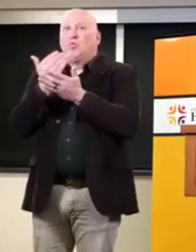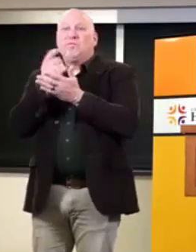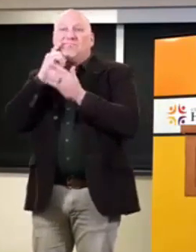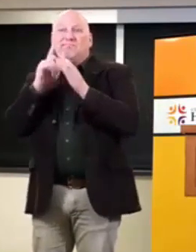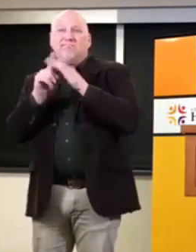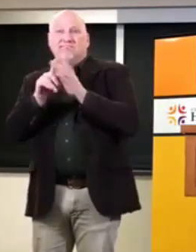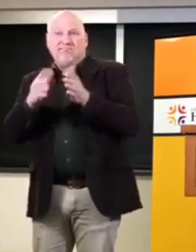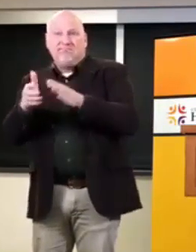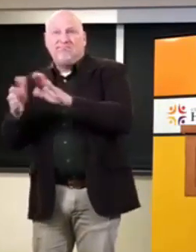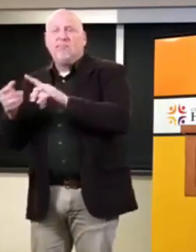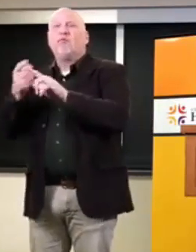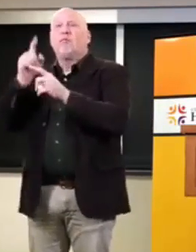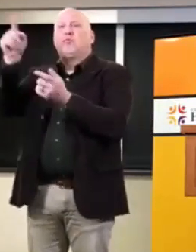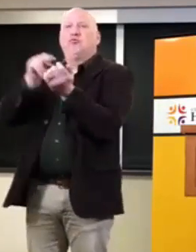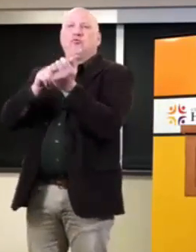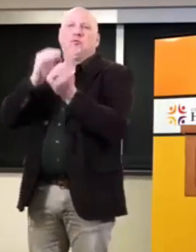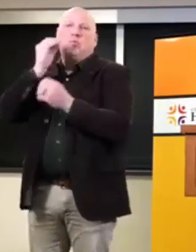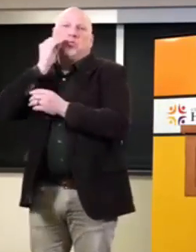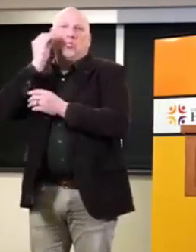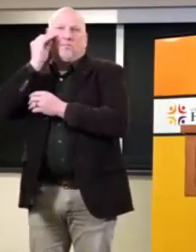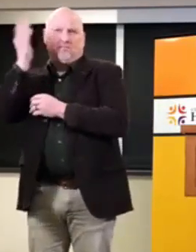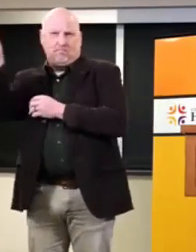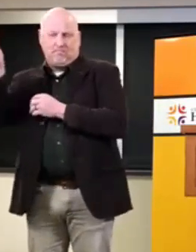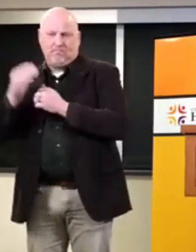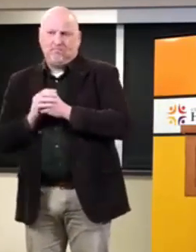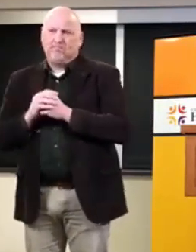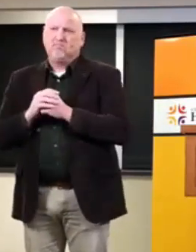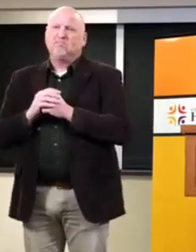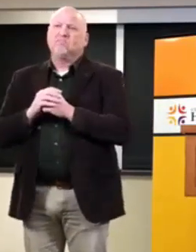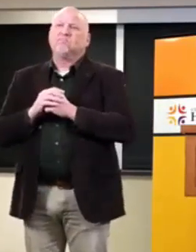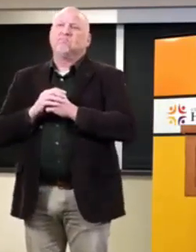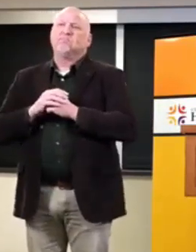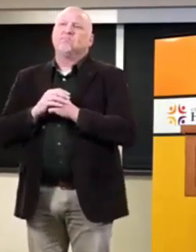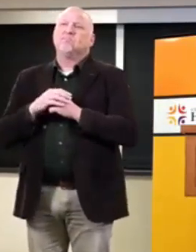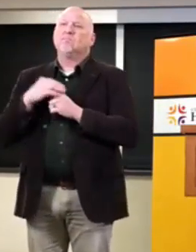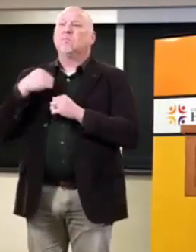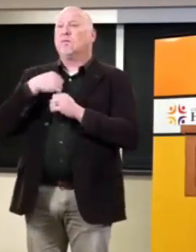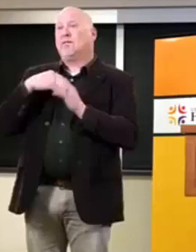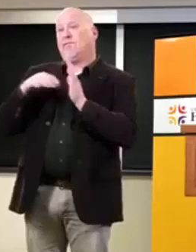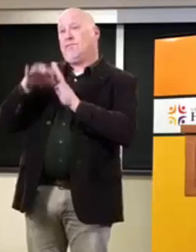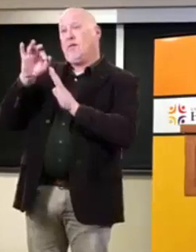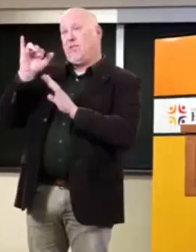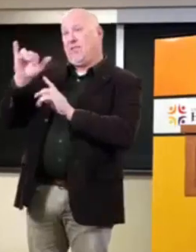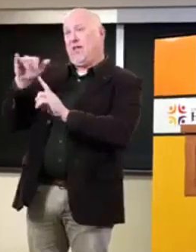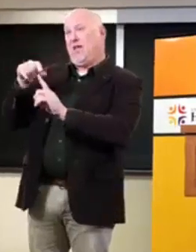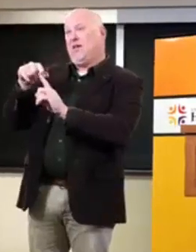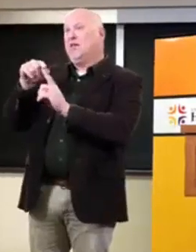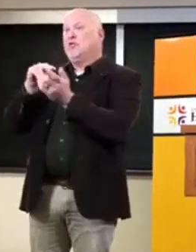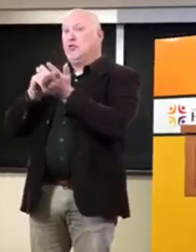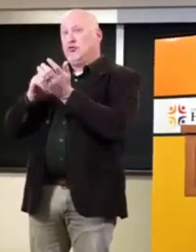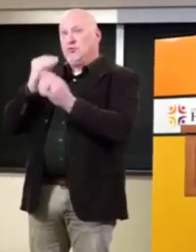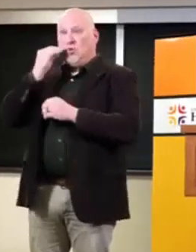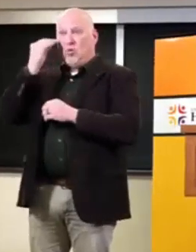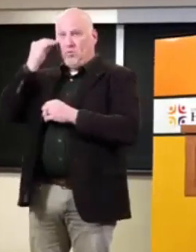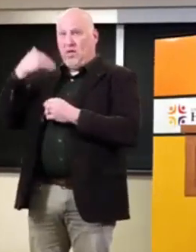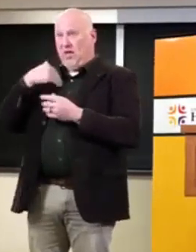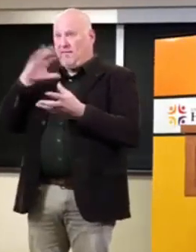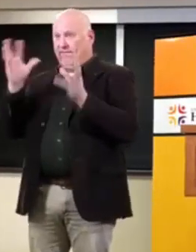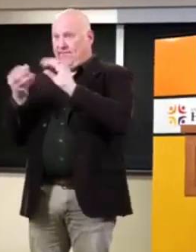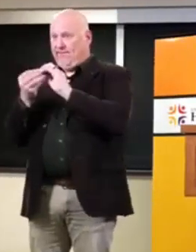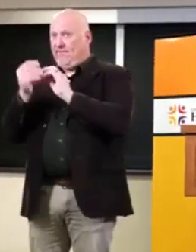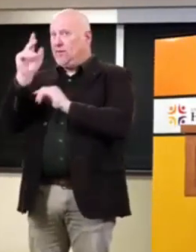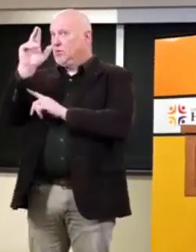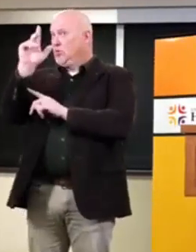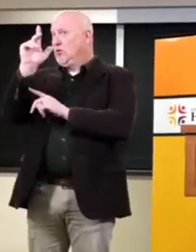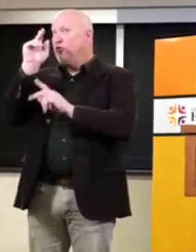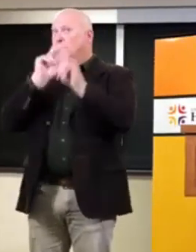identified 23 residents of the long-term care facility who are positive for COVID-19 and 2 staff. There were 10 residents who